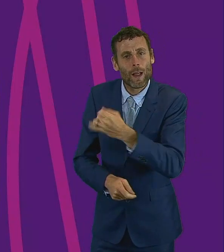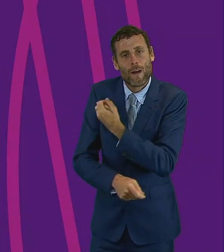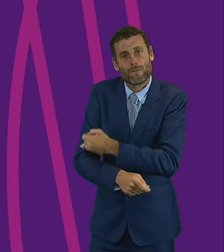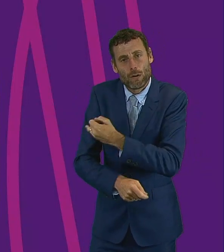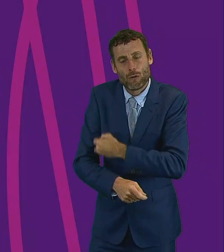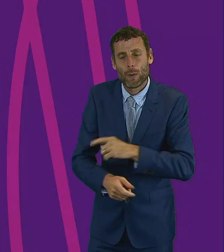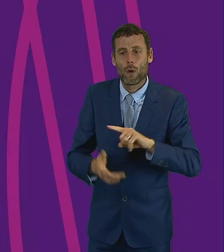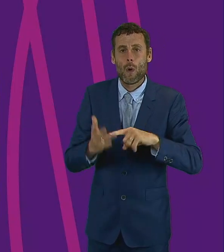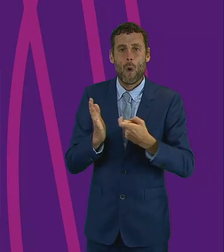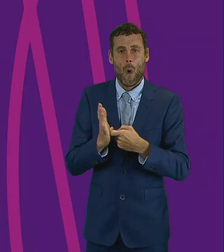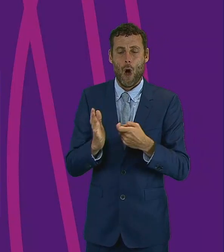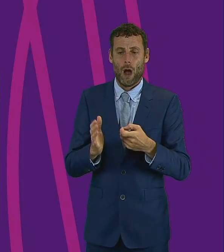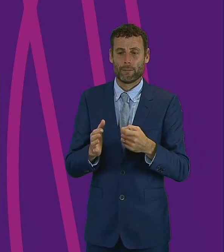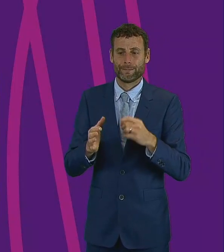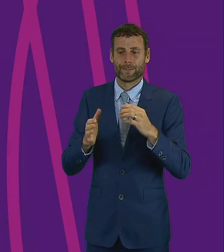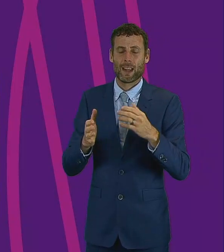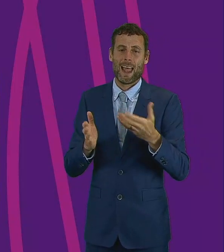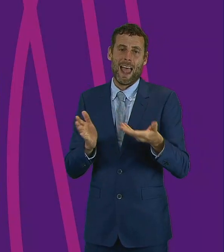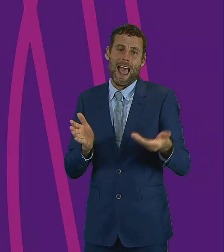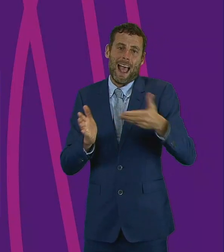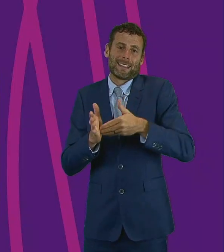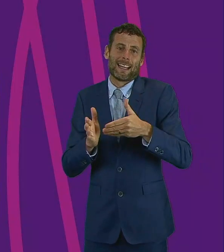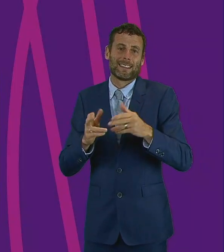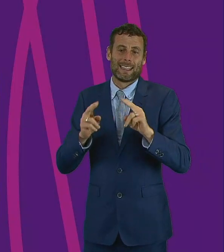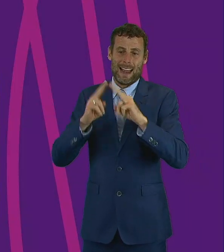further guidance and a Q&A at